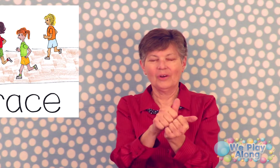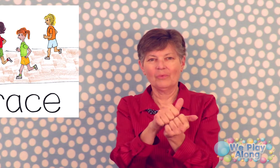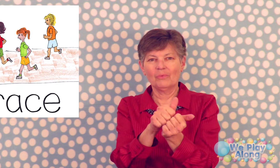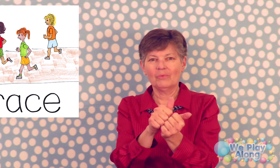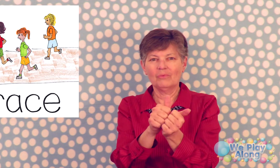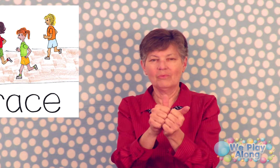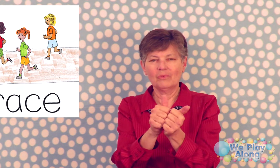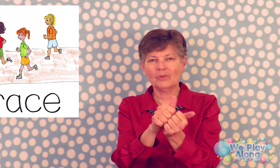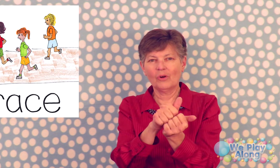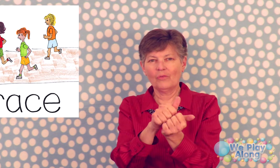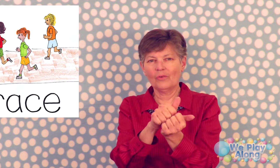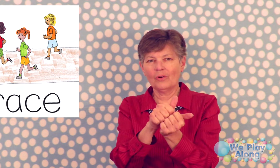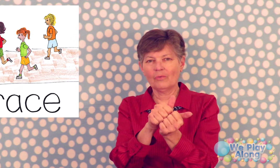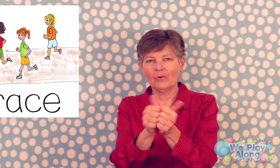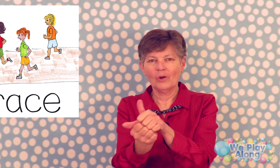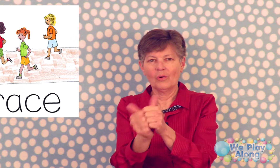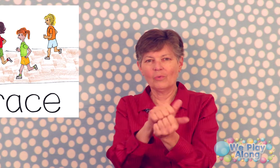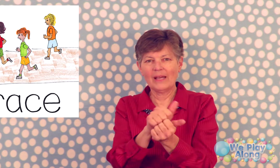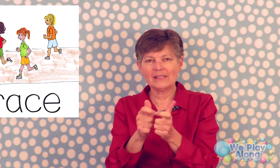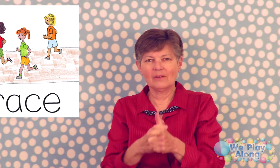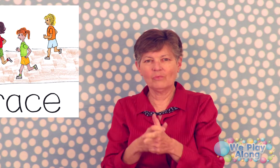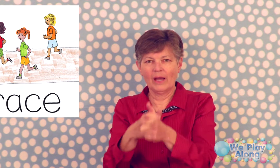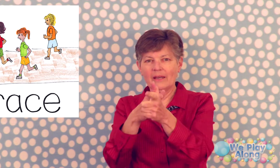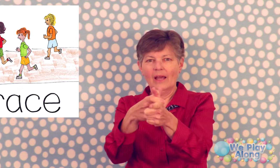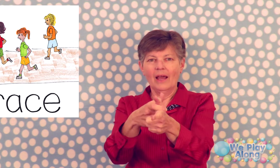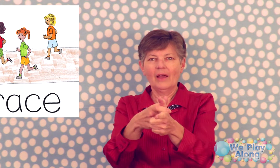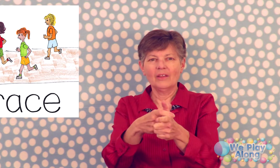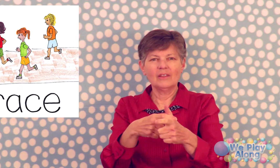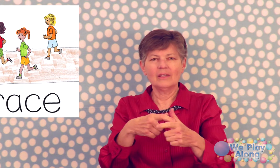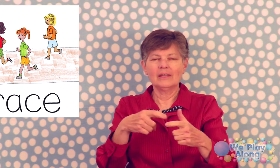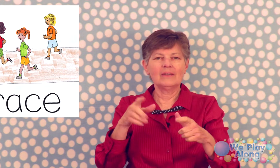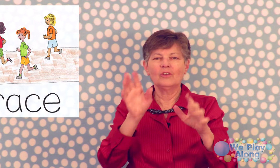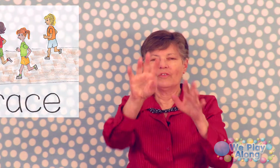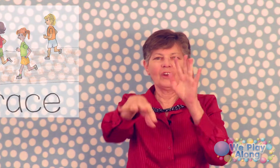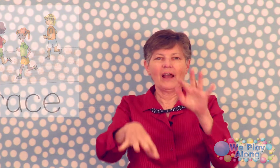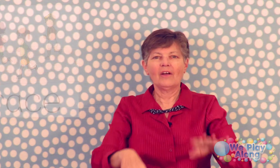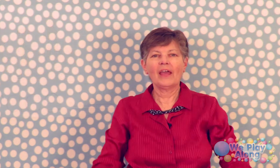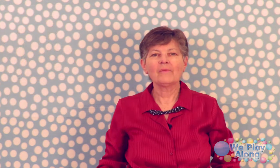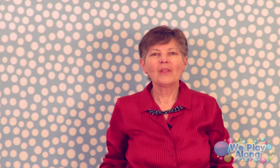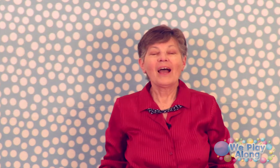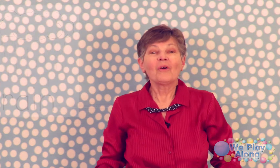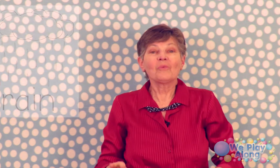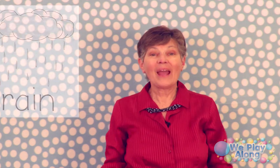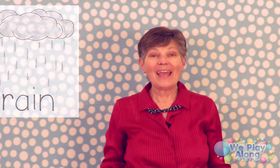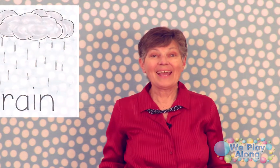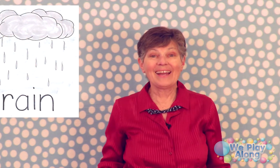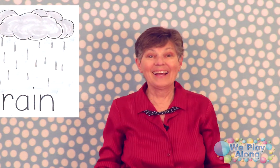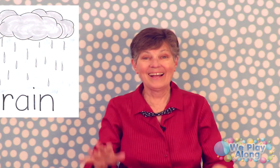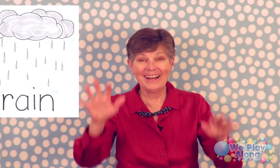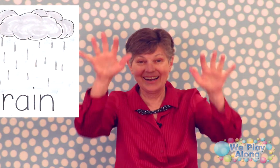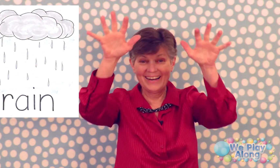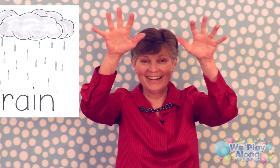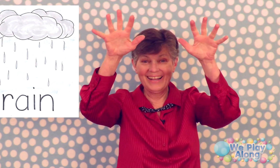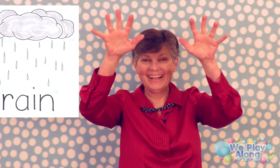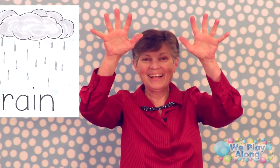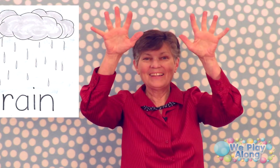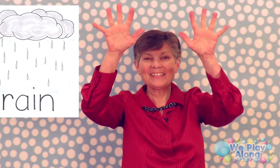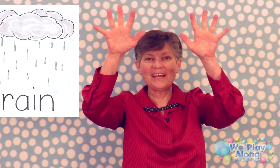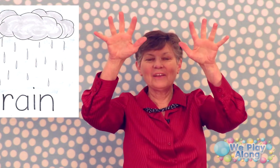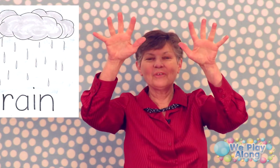Or go for a race and run. You figured it out. Okay. Rain. The sign for